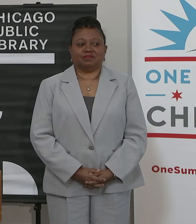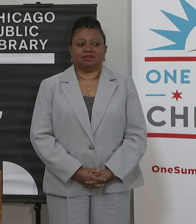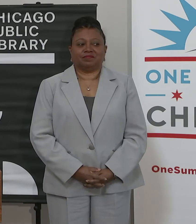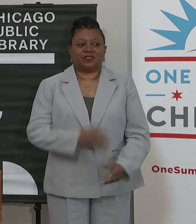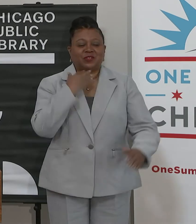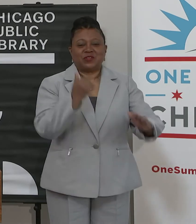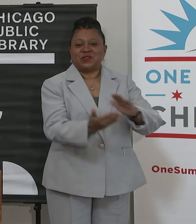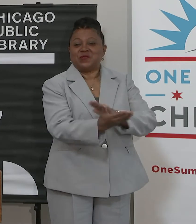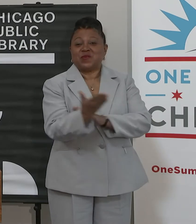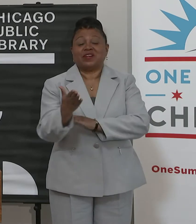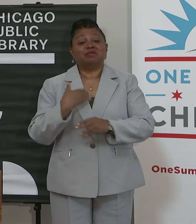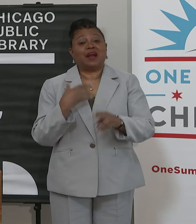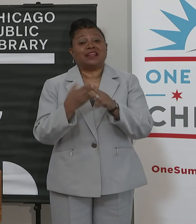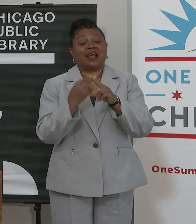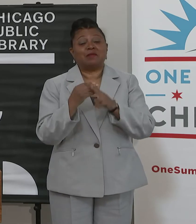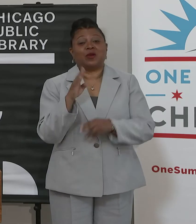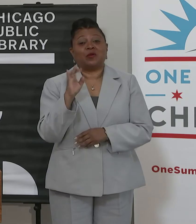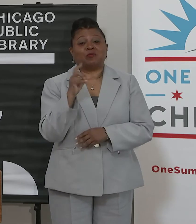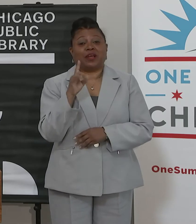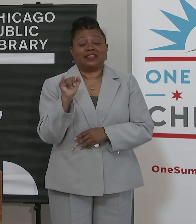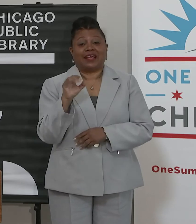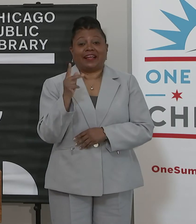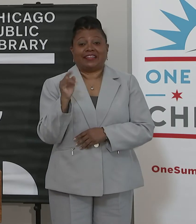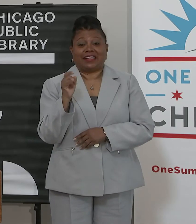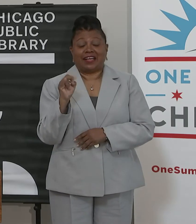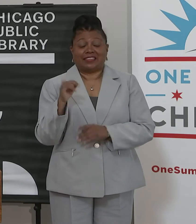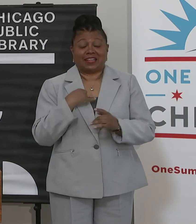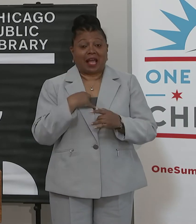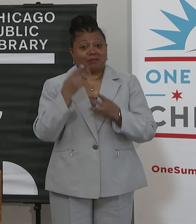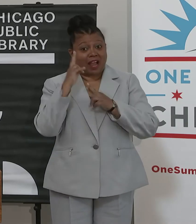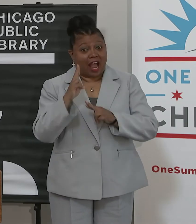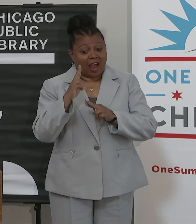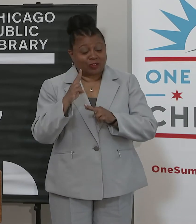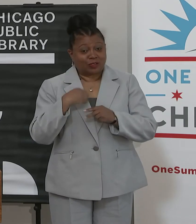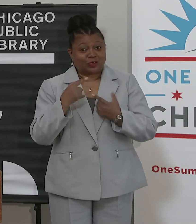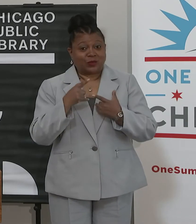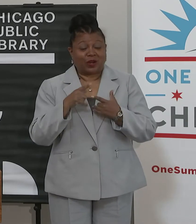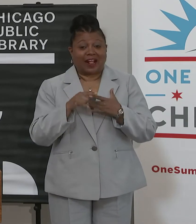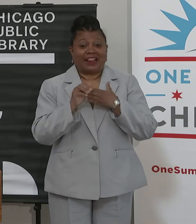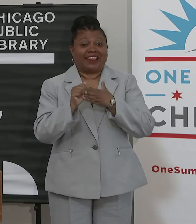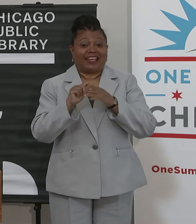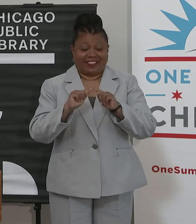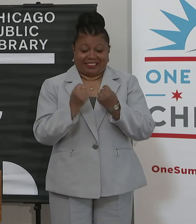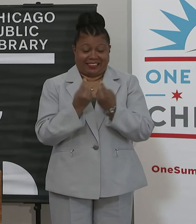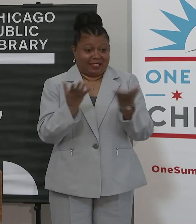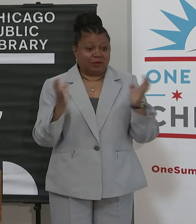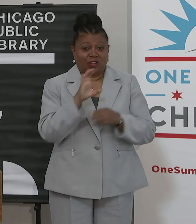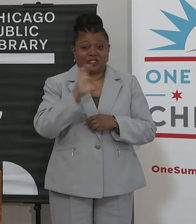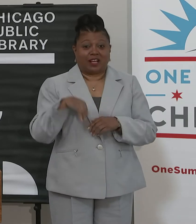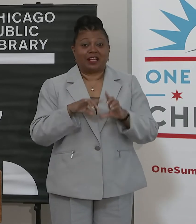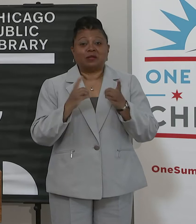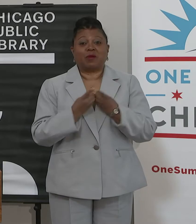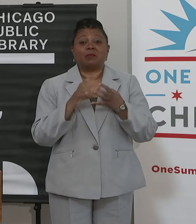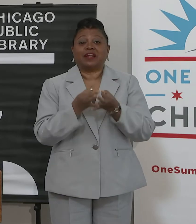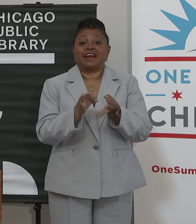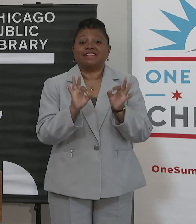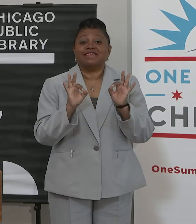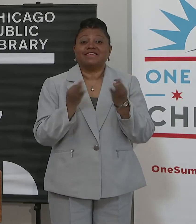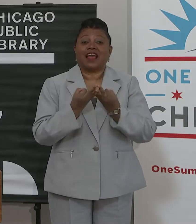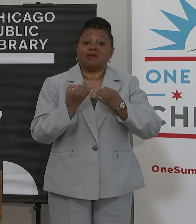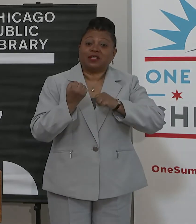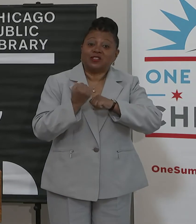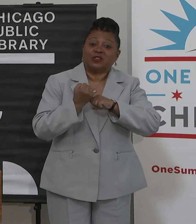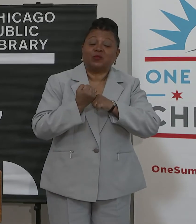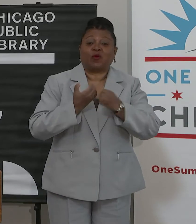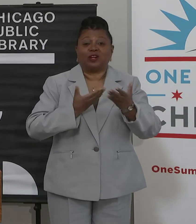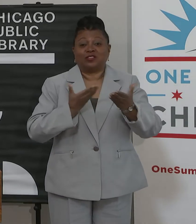Good morning. My name is Brandy Kanazi, and it is my honor and privilege to lead the team of the Chicago Department of Family and Support